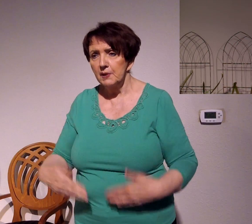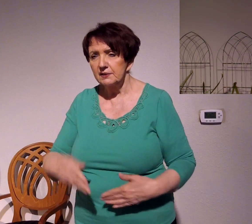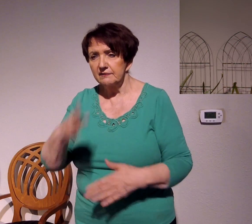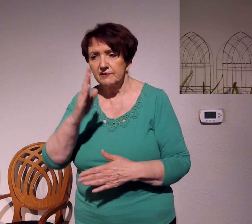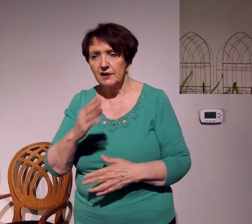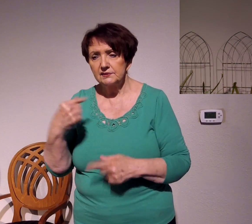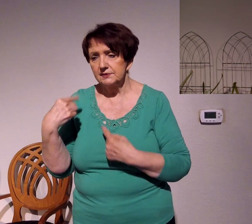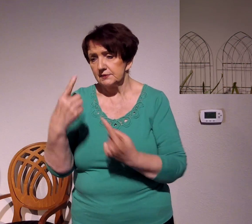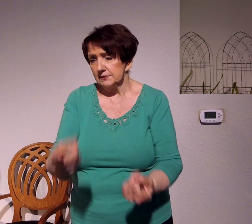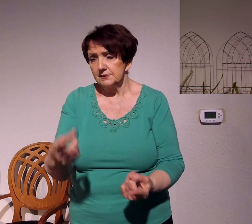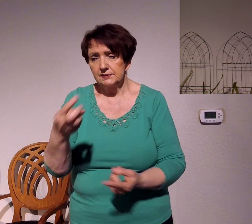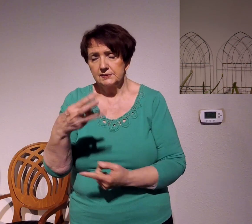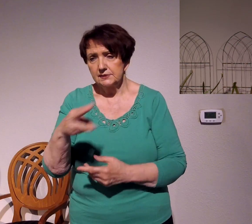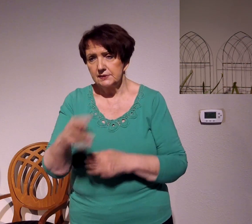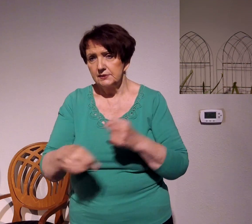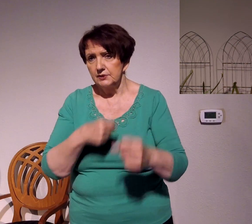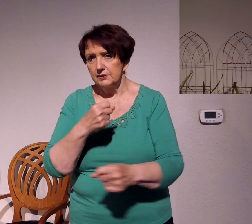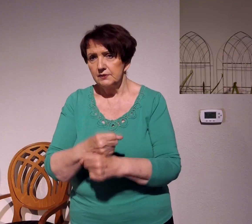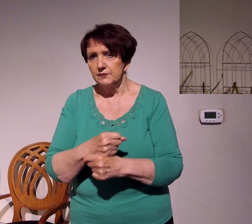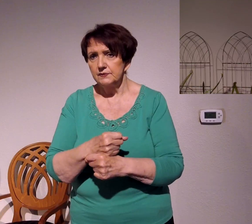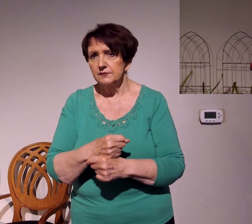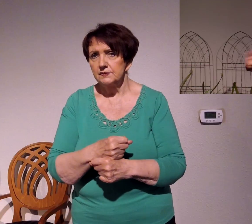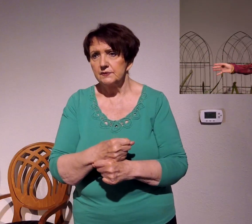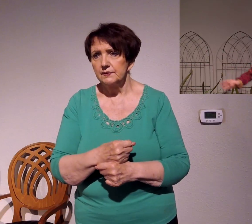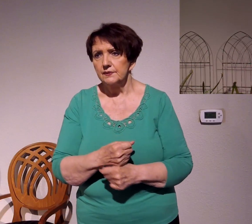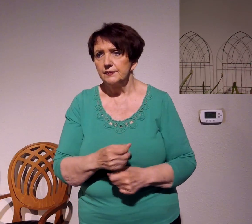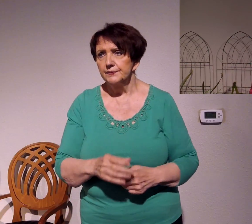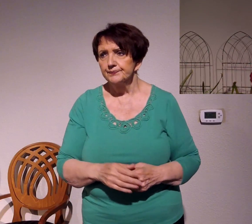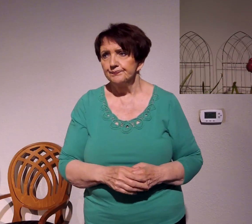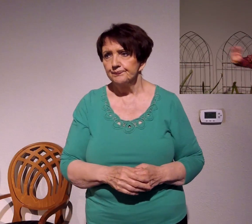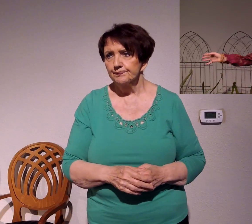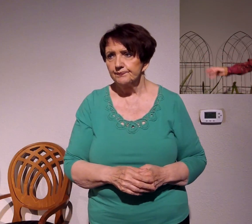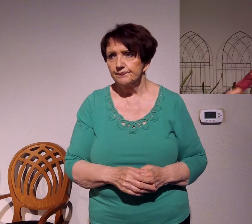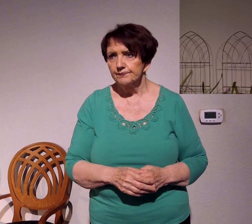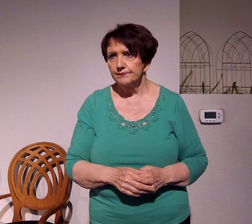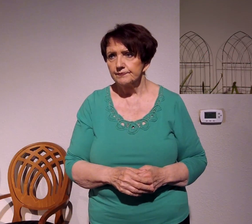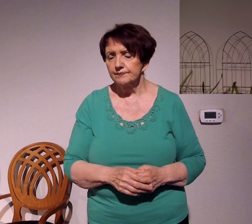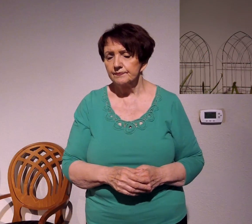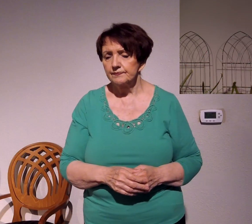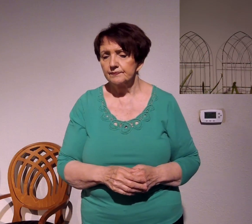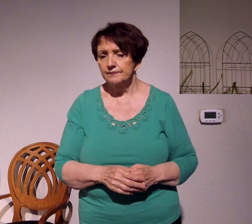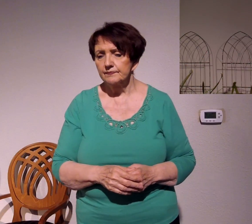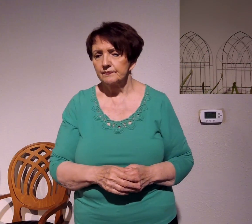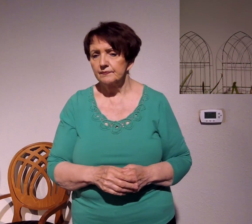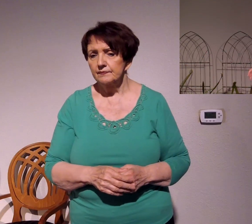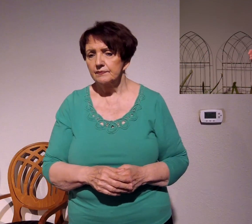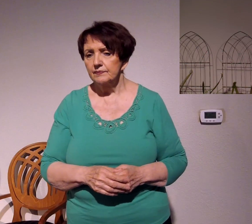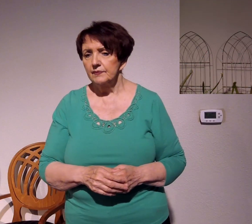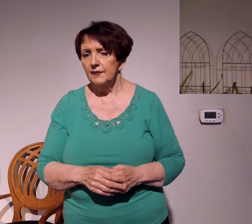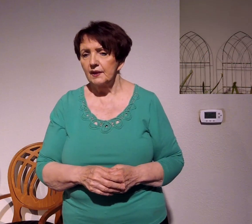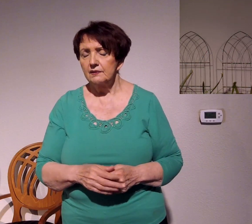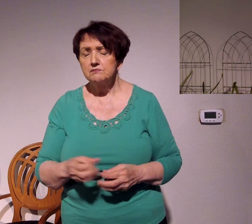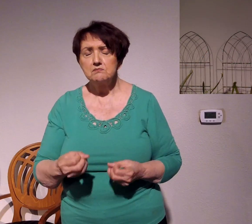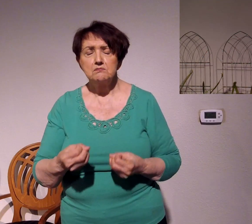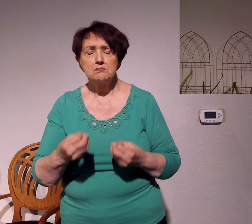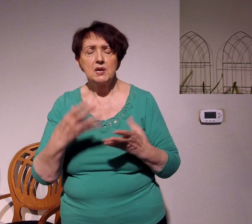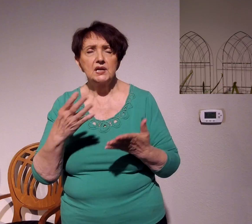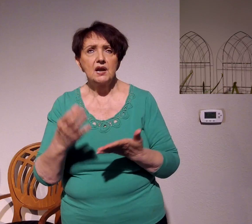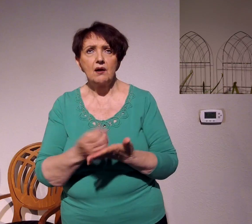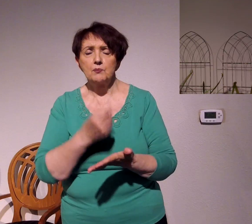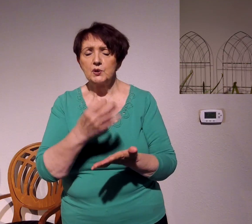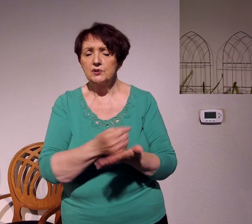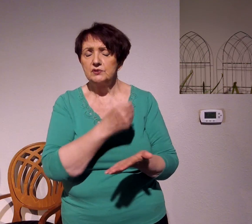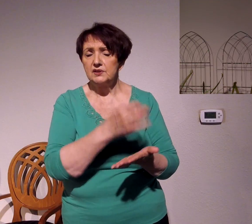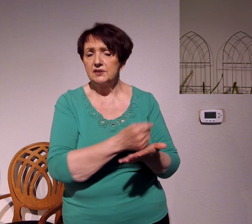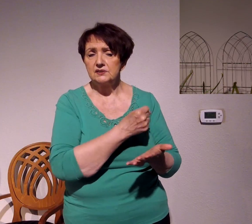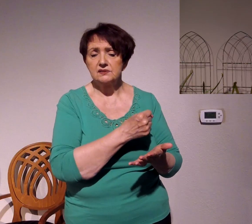16 years to say, "You want a lift?" And I've passed up so many opportunities of all these diverse